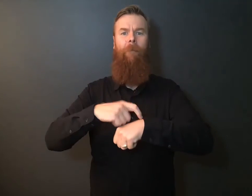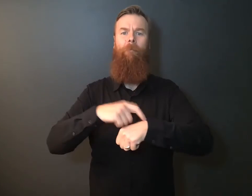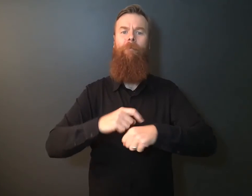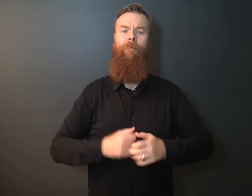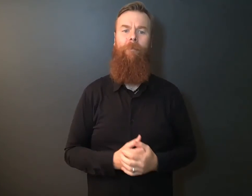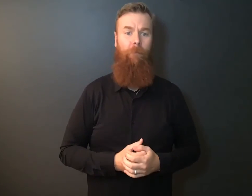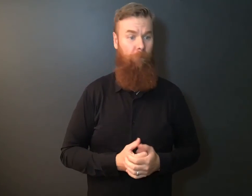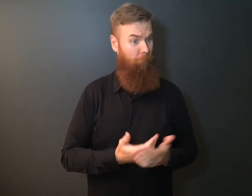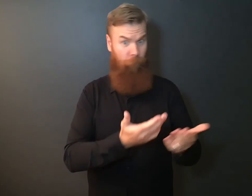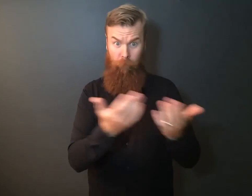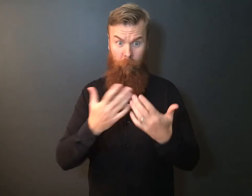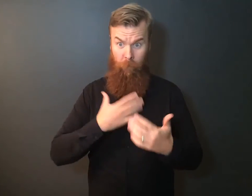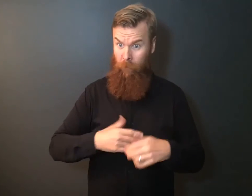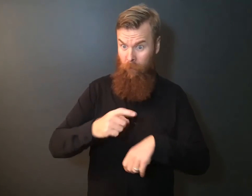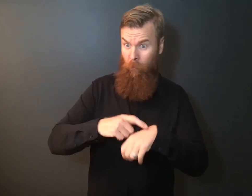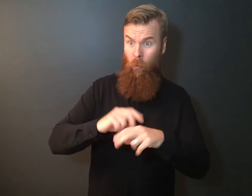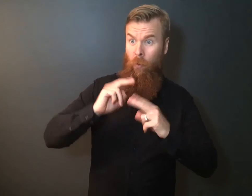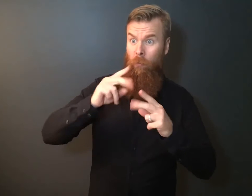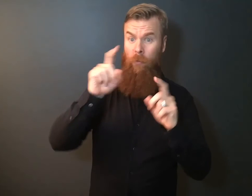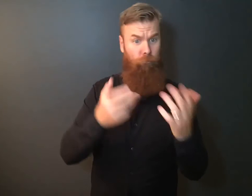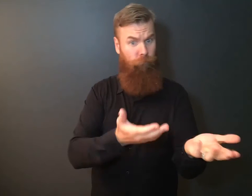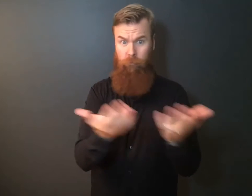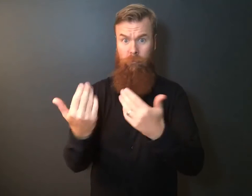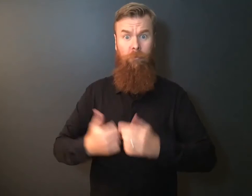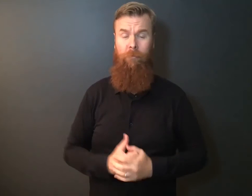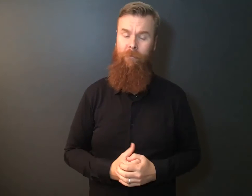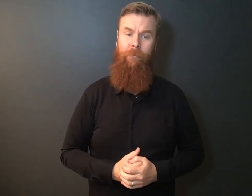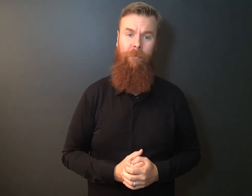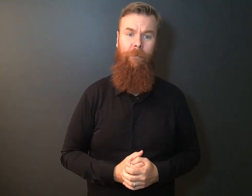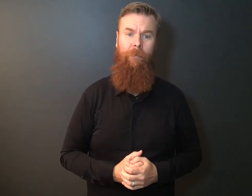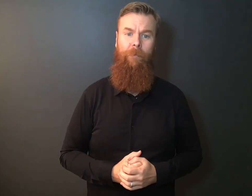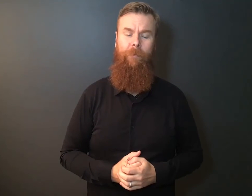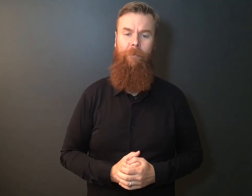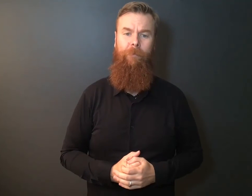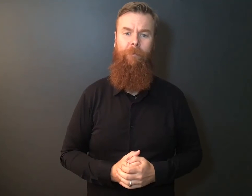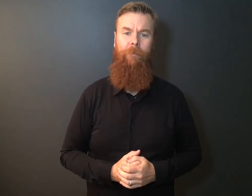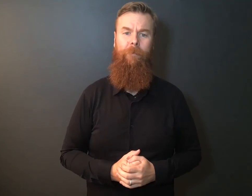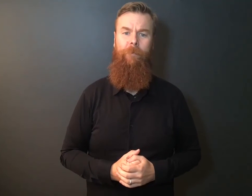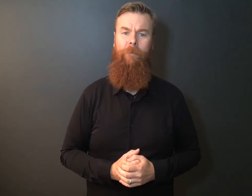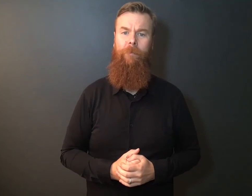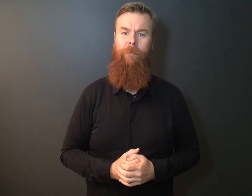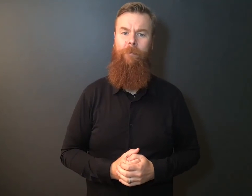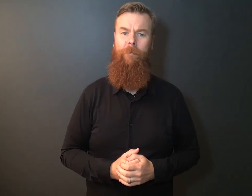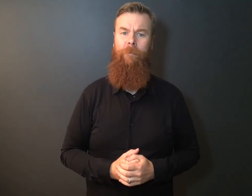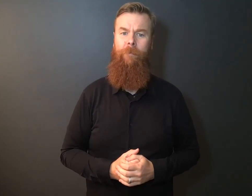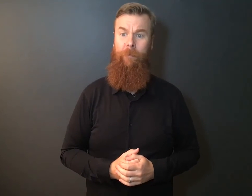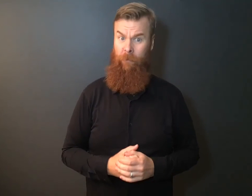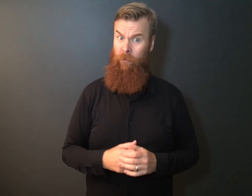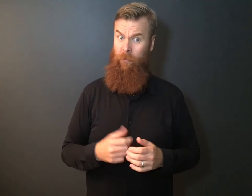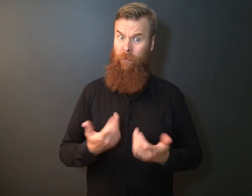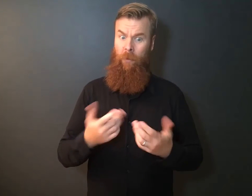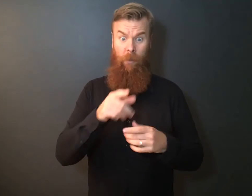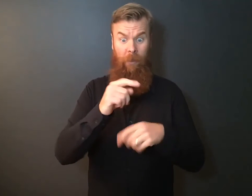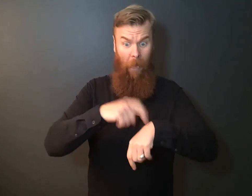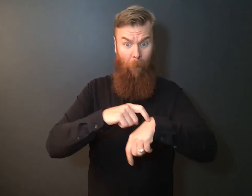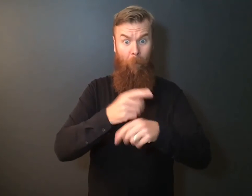and we don't like to use crumbs of any time that we are given when we can exchange about this crucial topic. So I